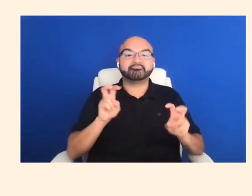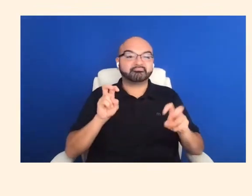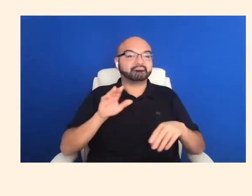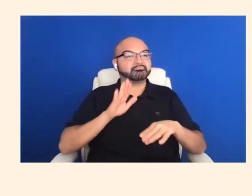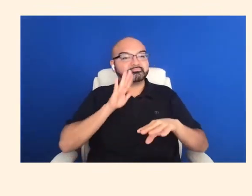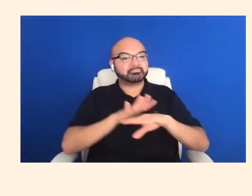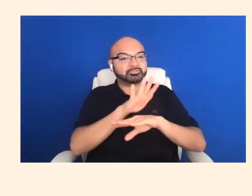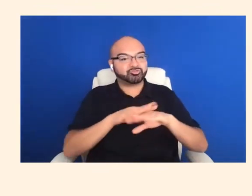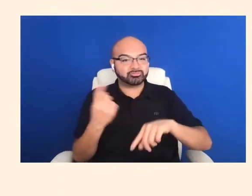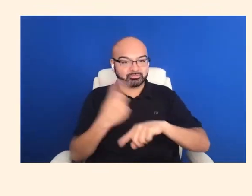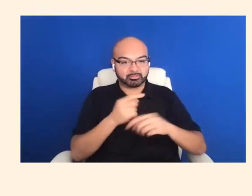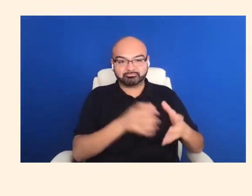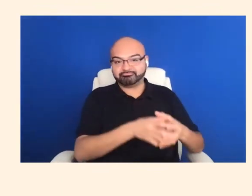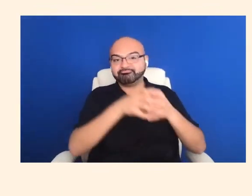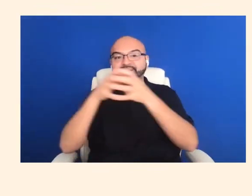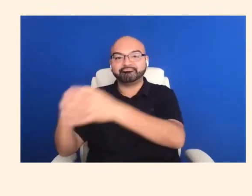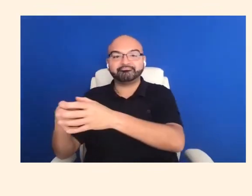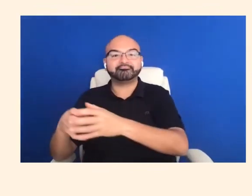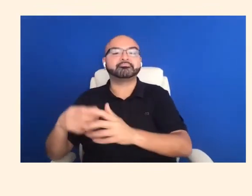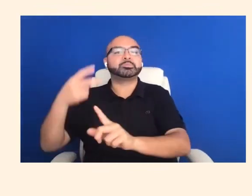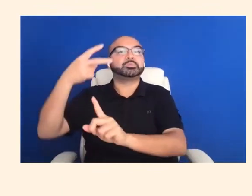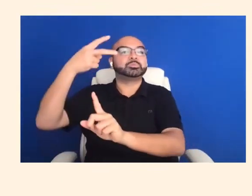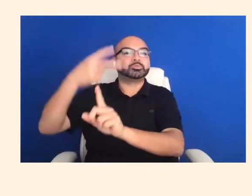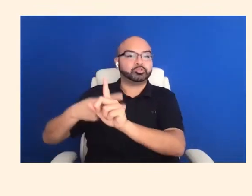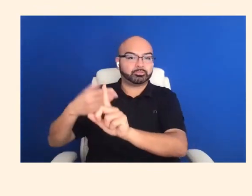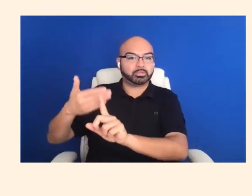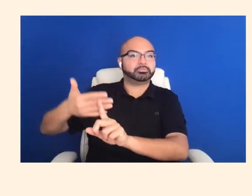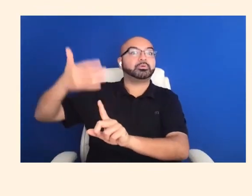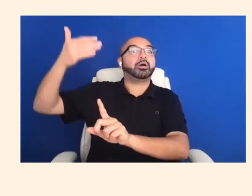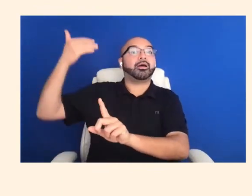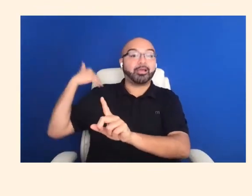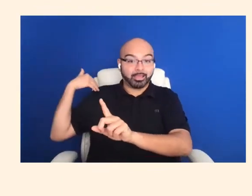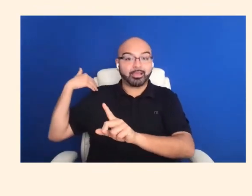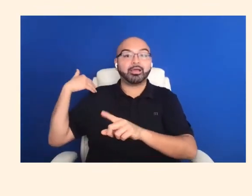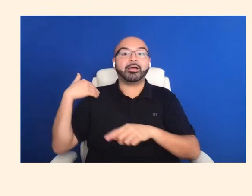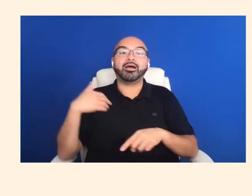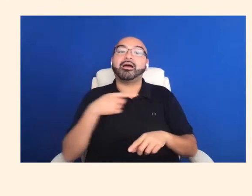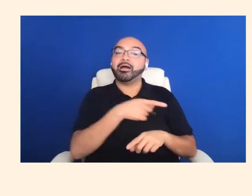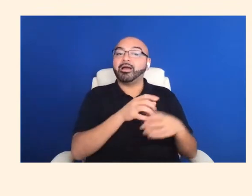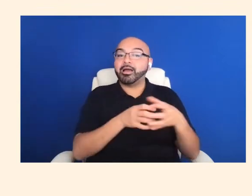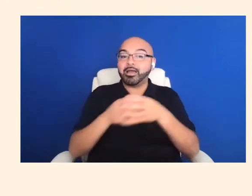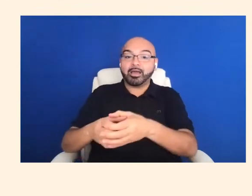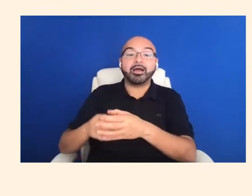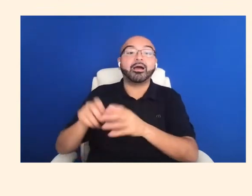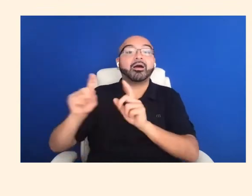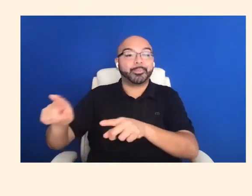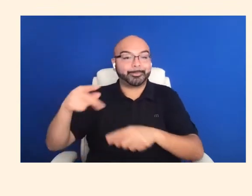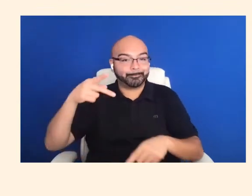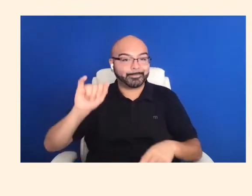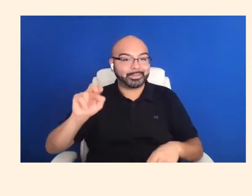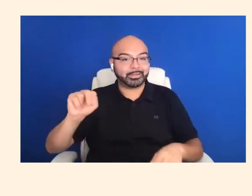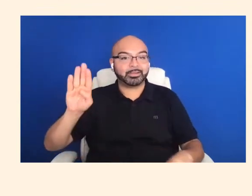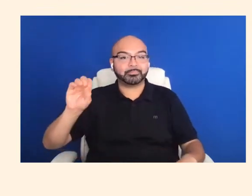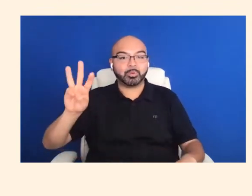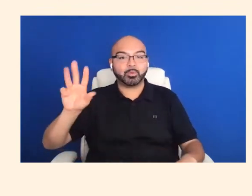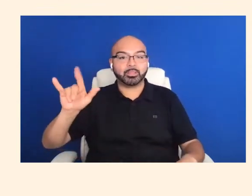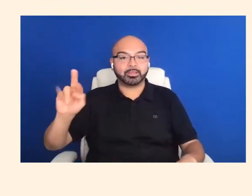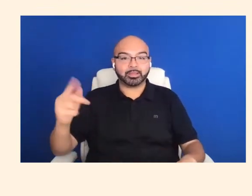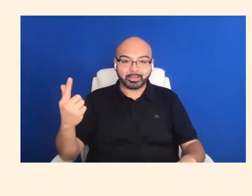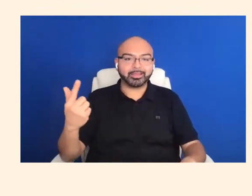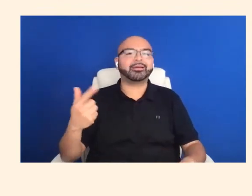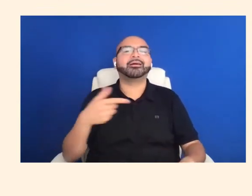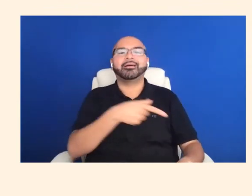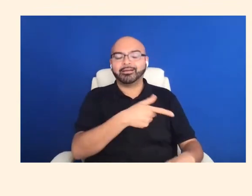Um, the month before that, they did duck pin bowling. They have their support